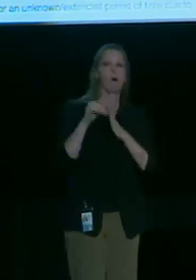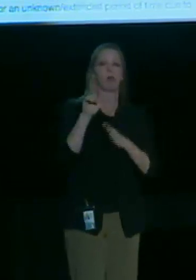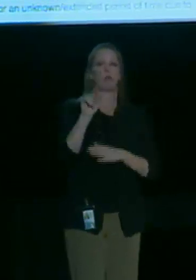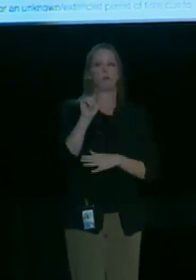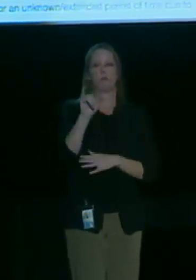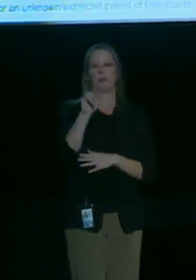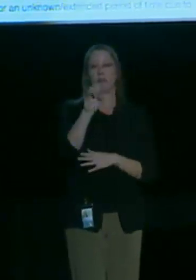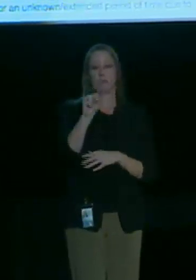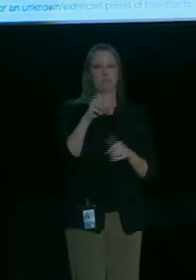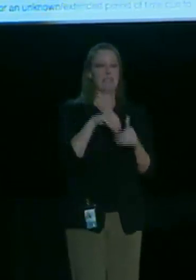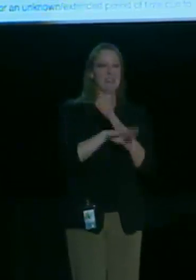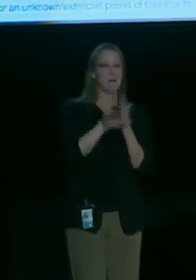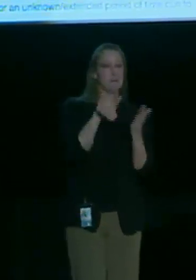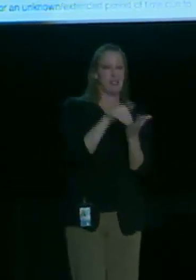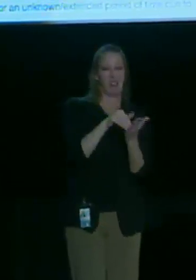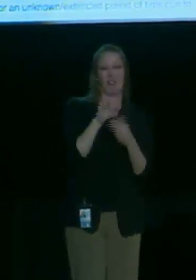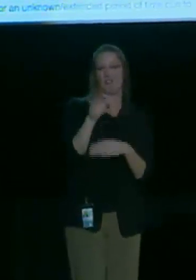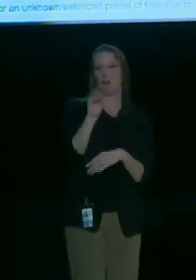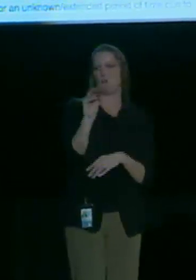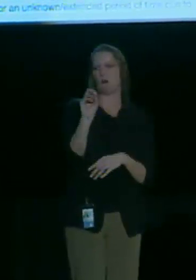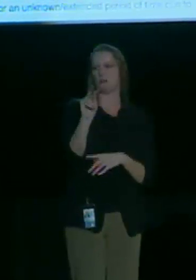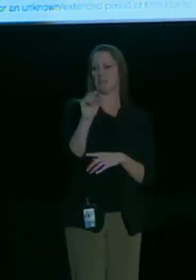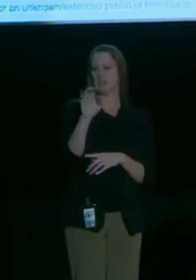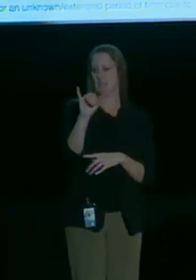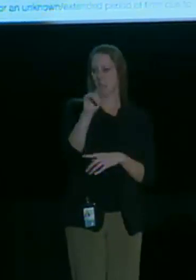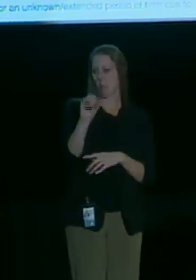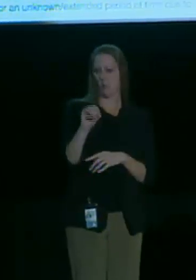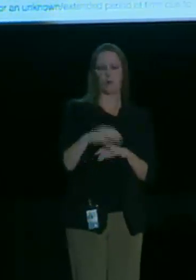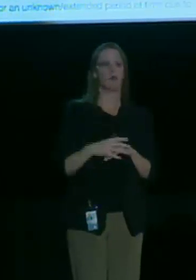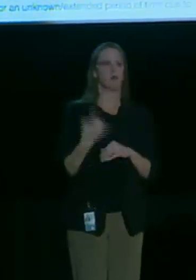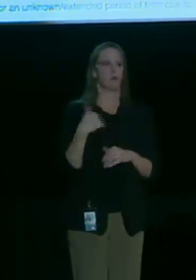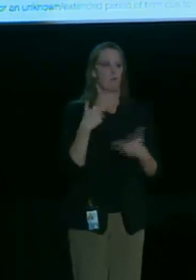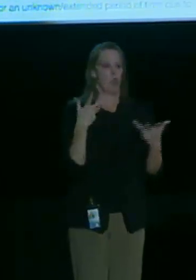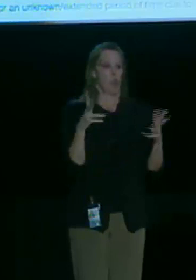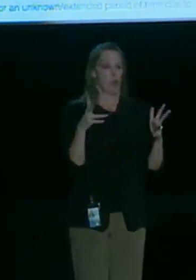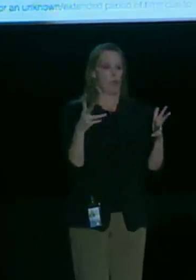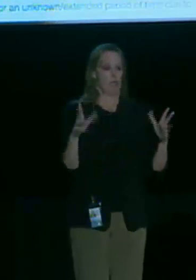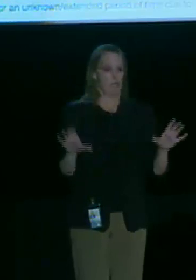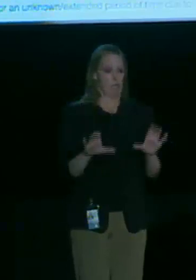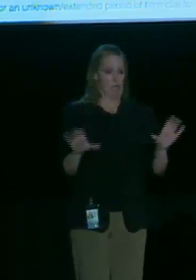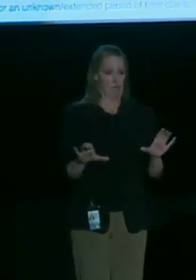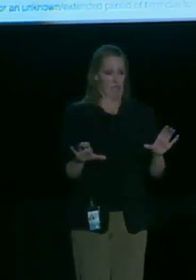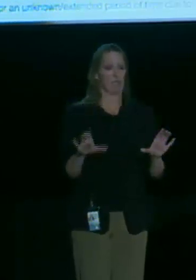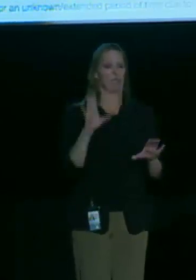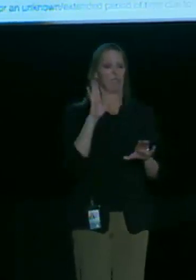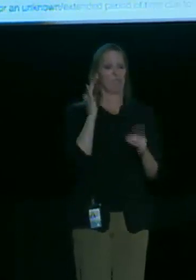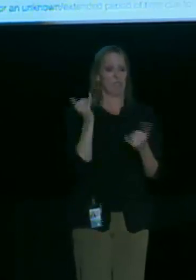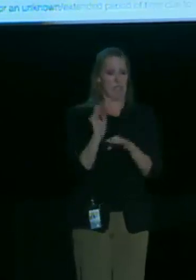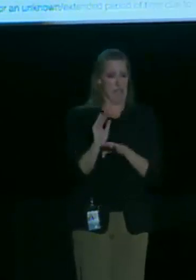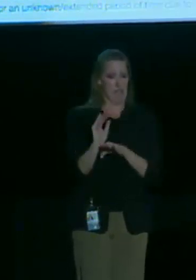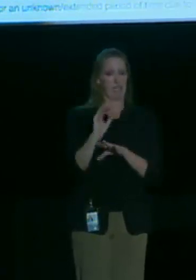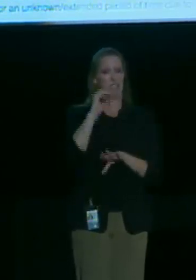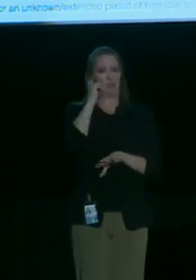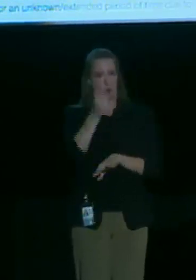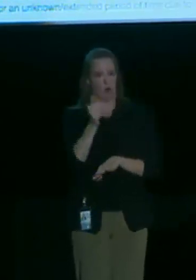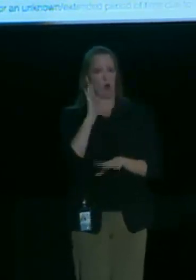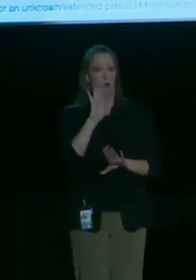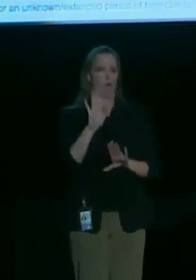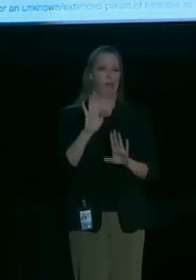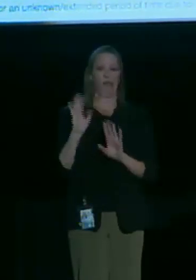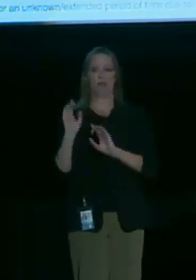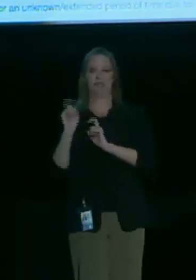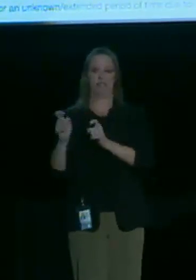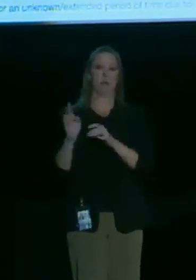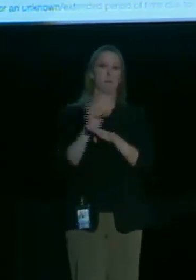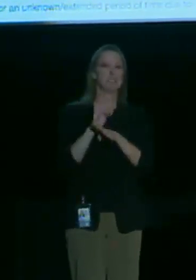Montecito. We already have been providing, and tonight and tomorrow we'll continue to be providing access to the business owners